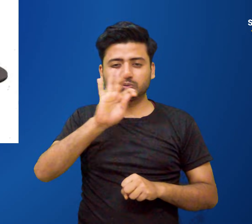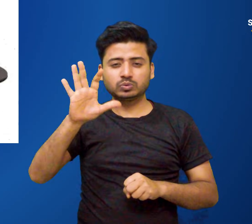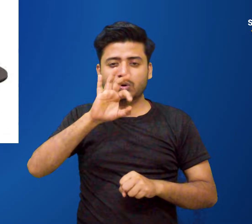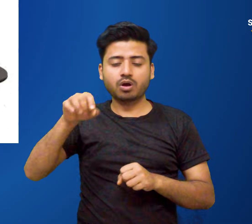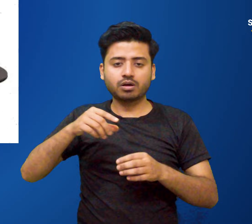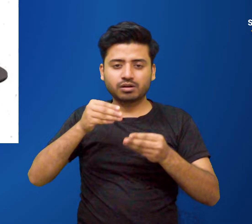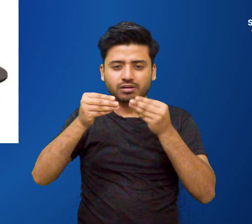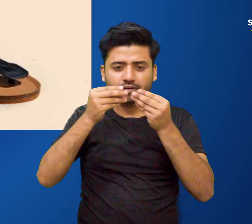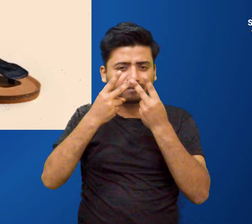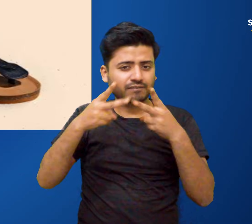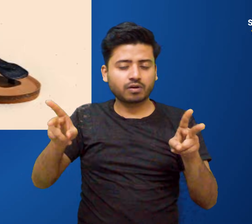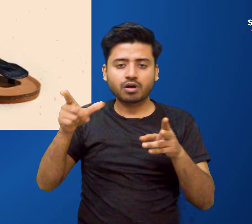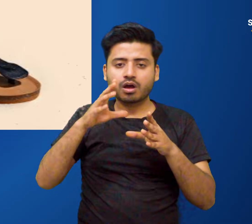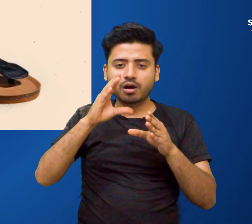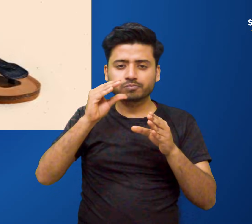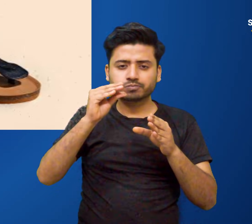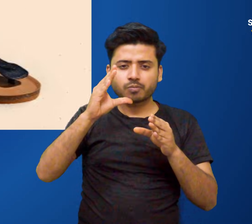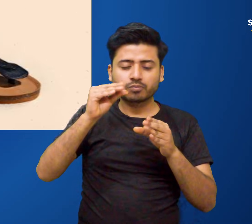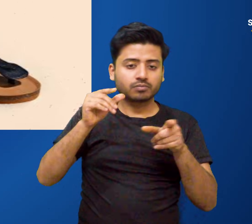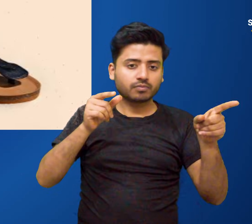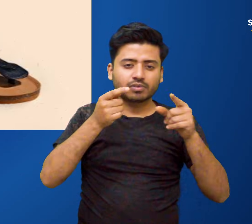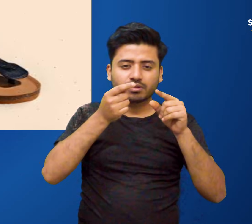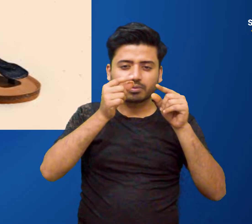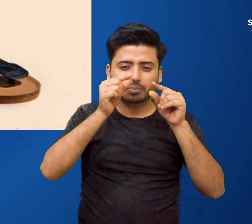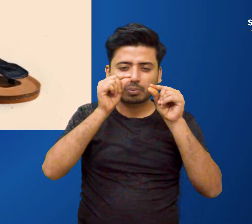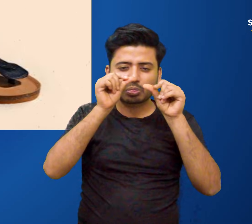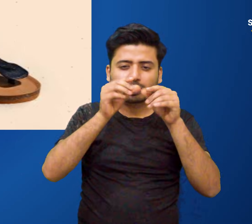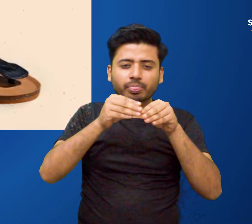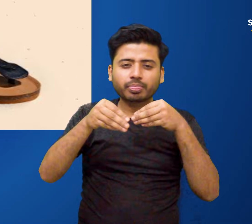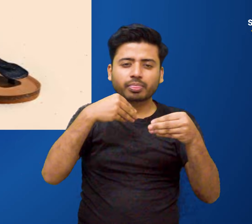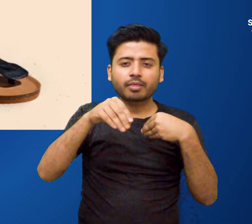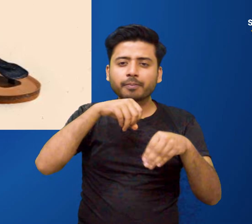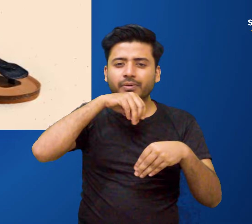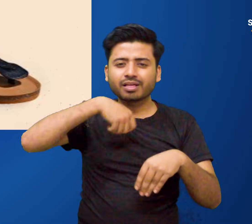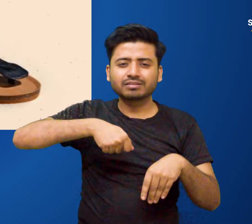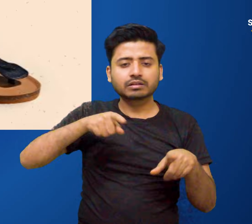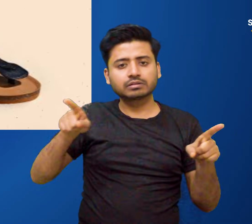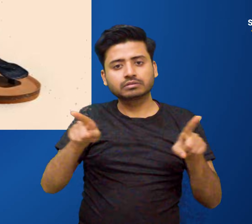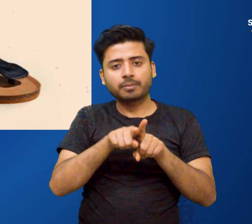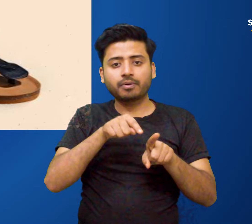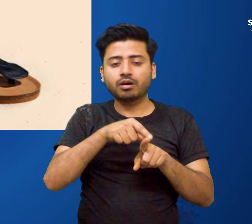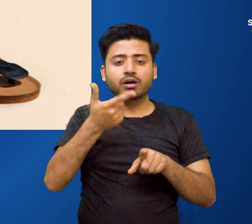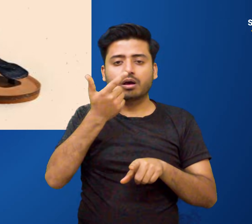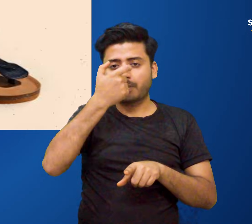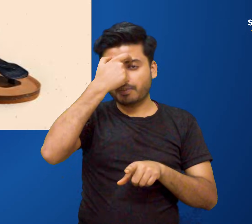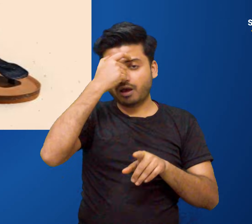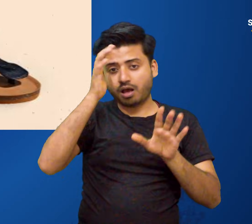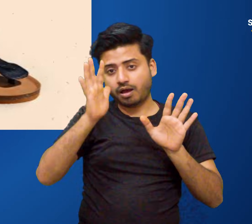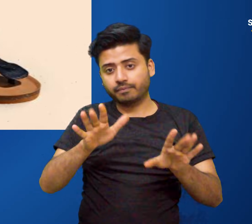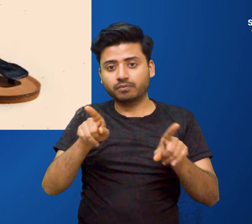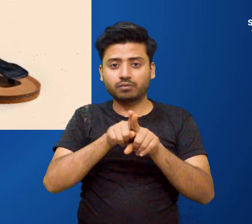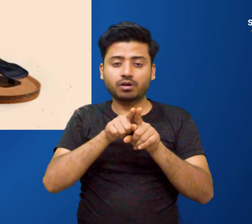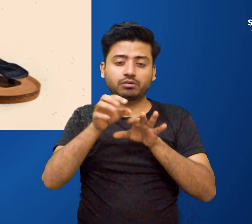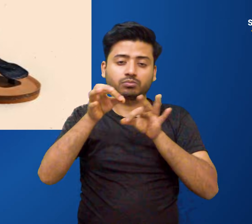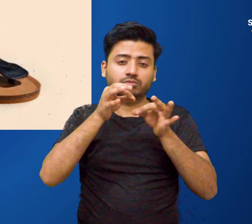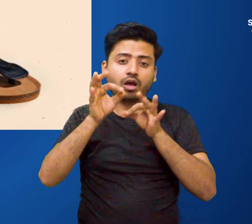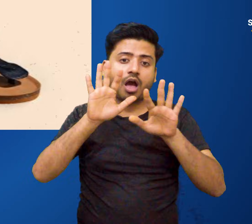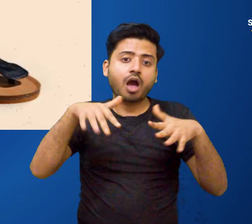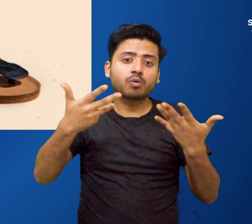back. Lack of protection. Thin soles offer no shock absorption, meaning your heels hit the pavement with more force. Your